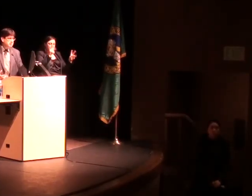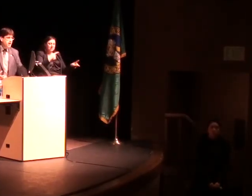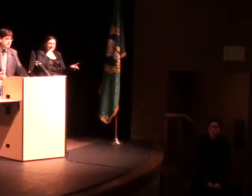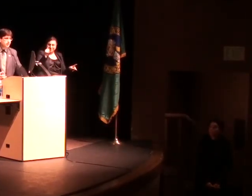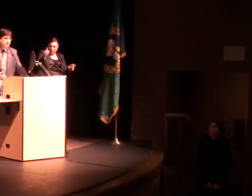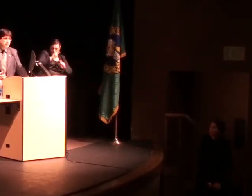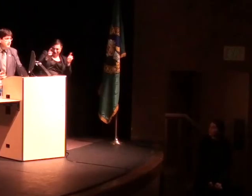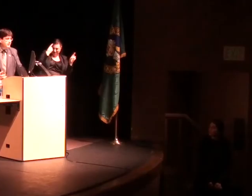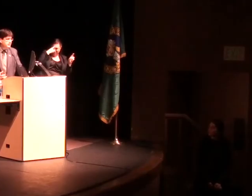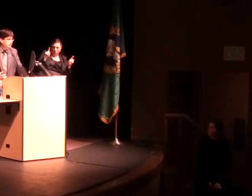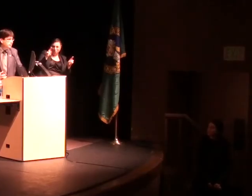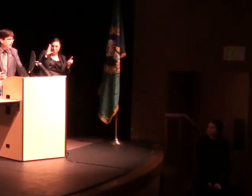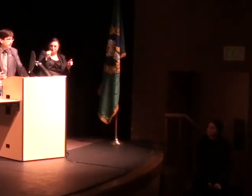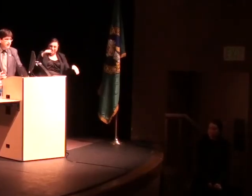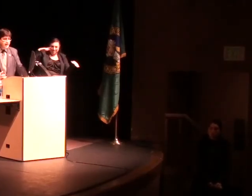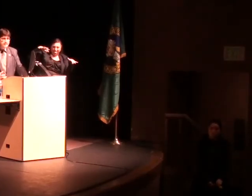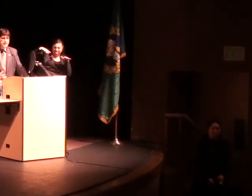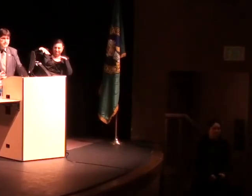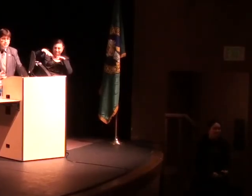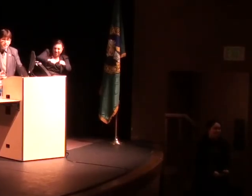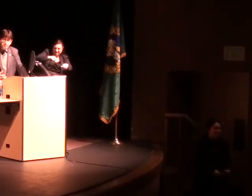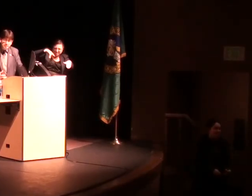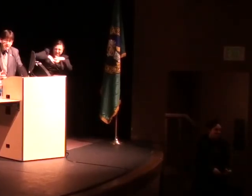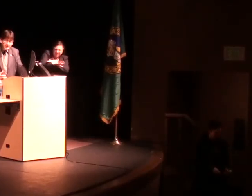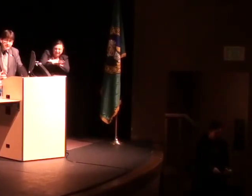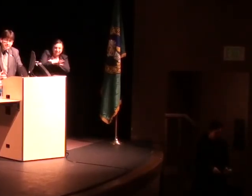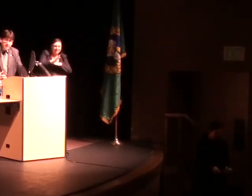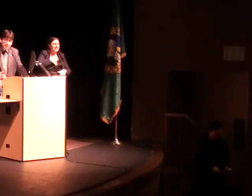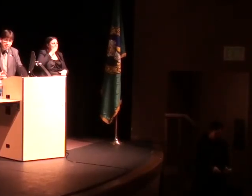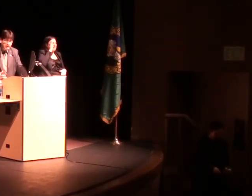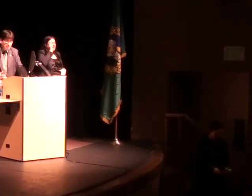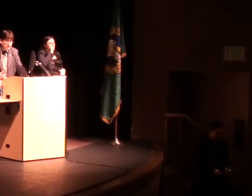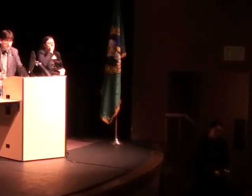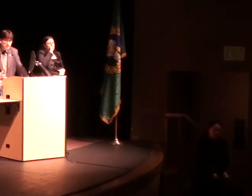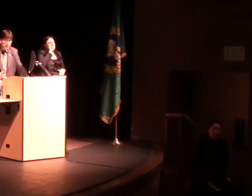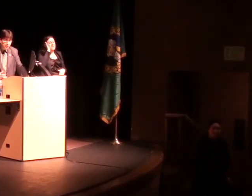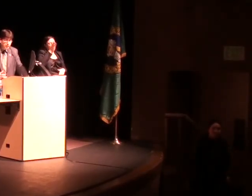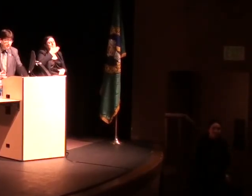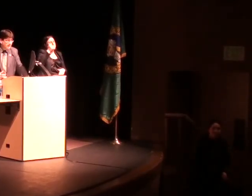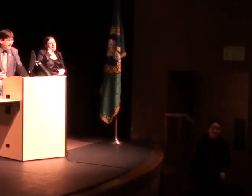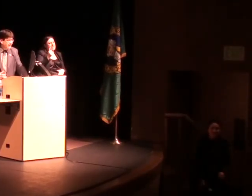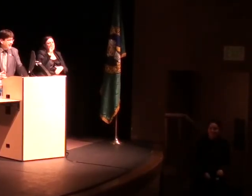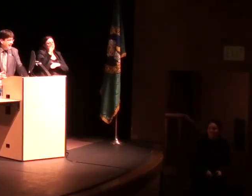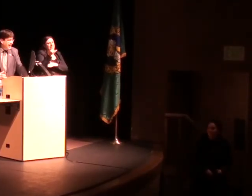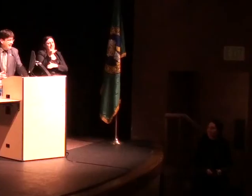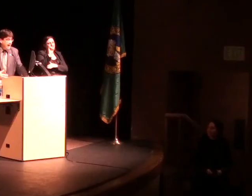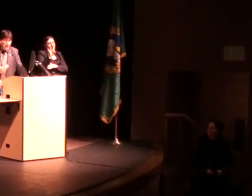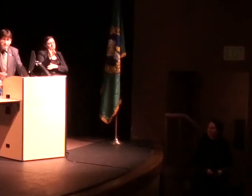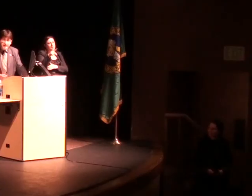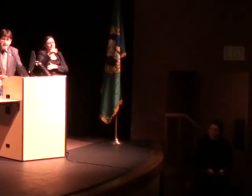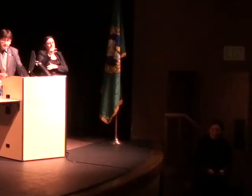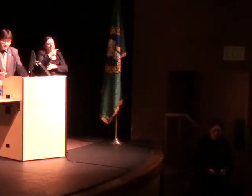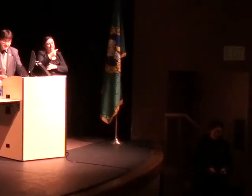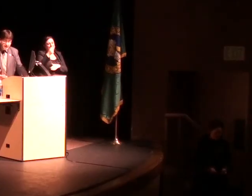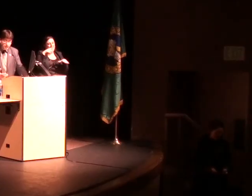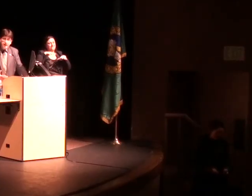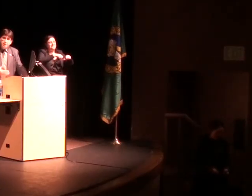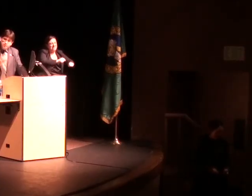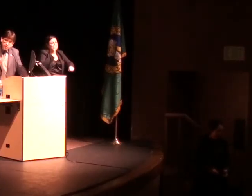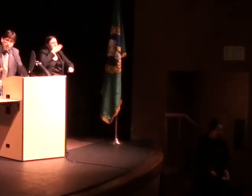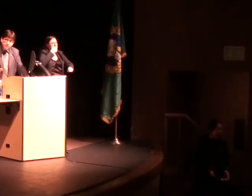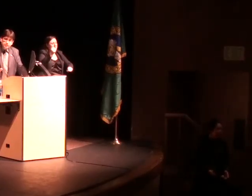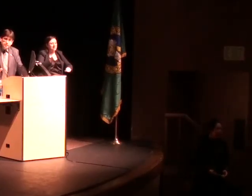for the invasion of the Americans to Cuba? And they say, it's going to be better than the Bay of Pig invasion, for sure. And after that, they say,